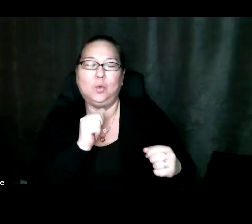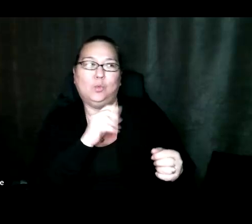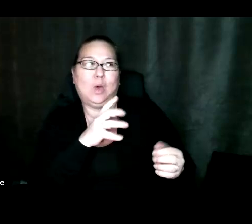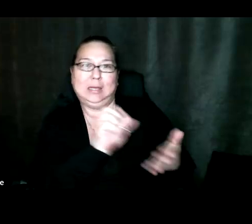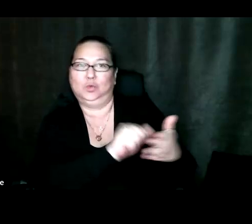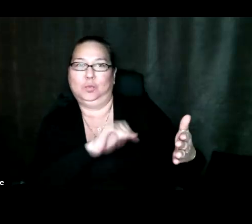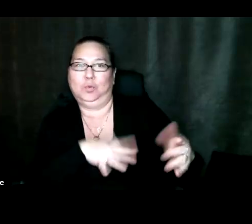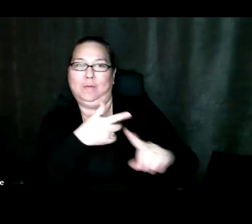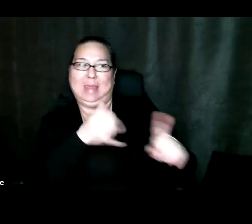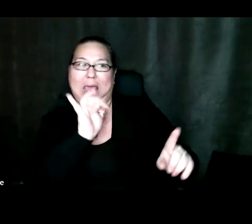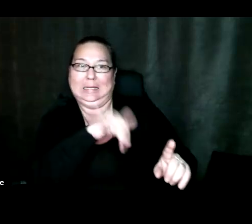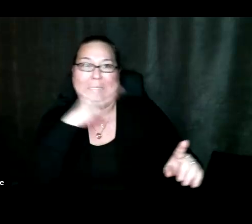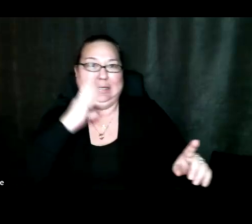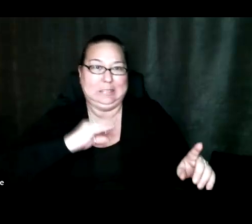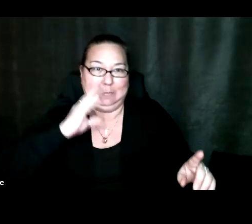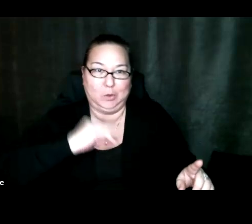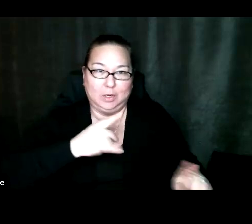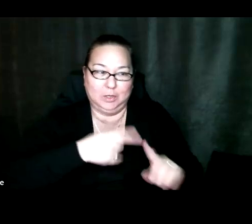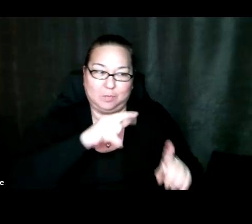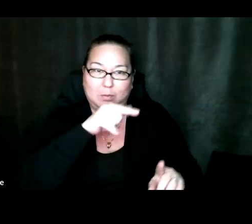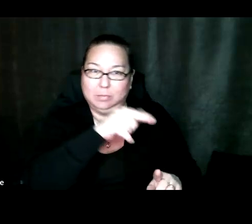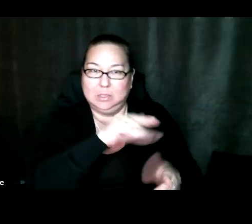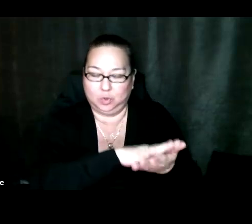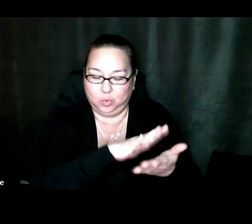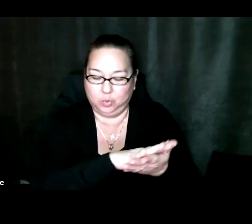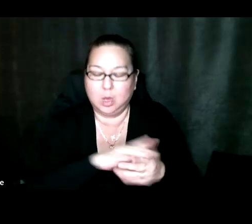school community. But I think what we're really trying to be laser